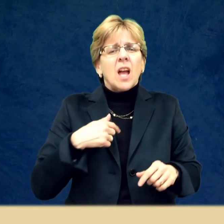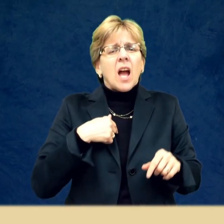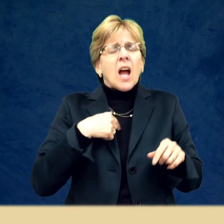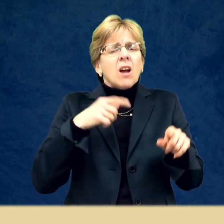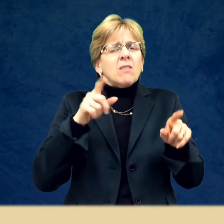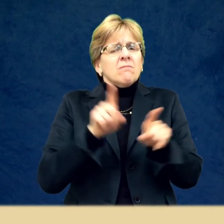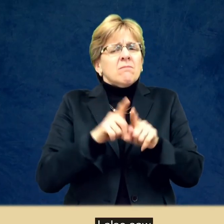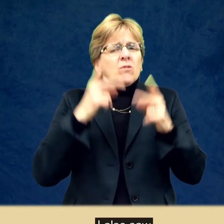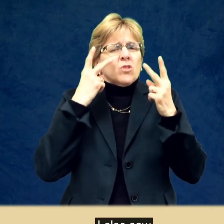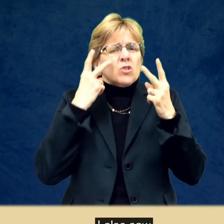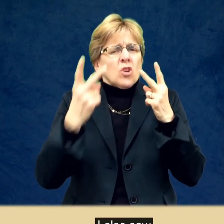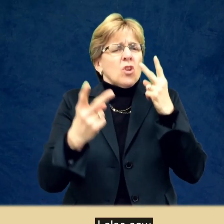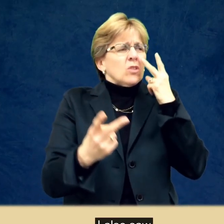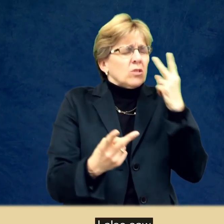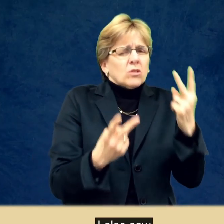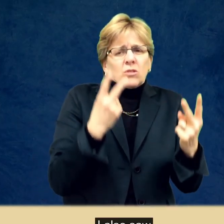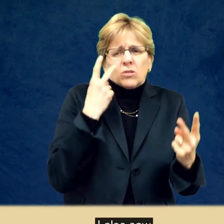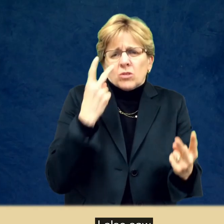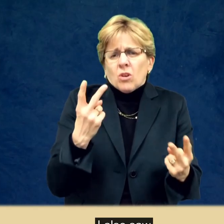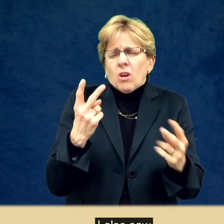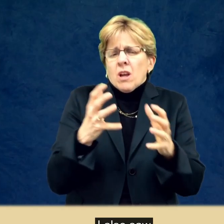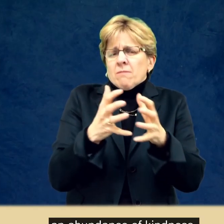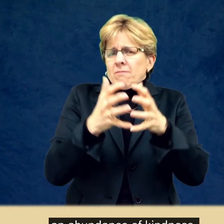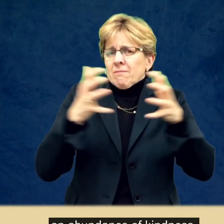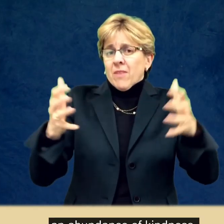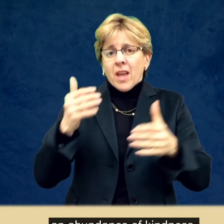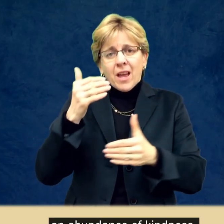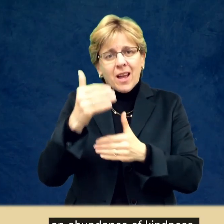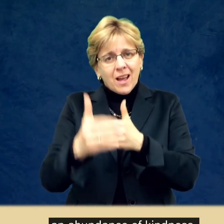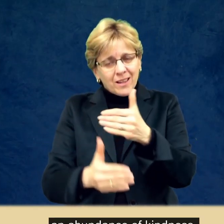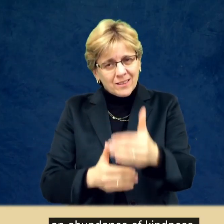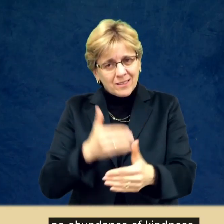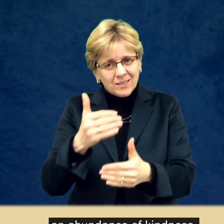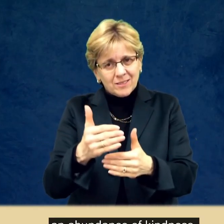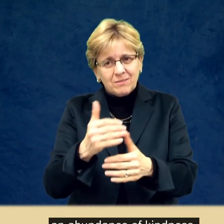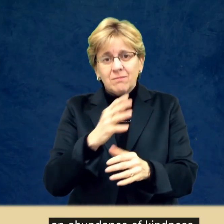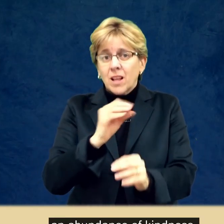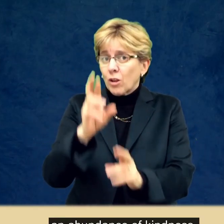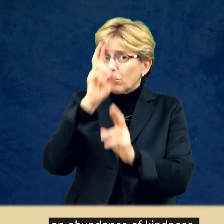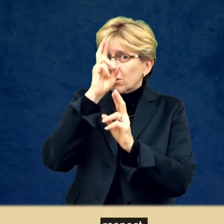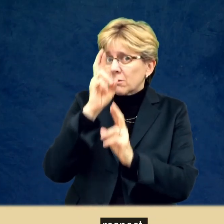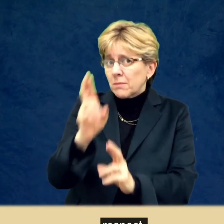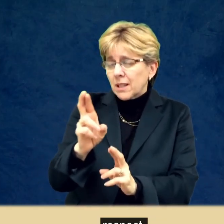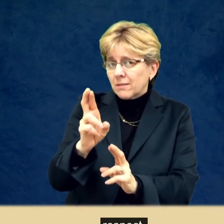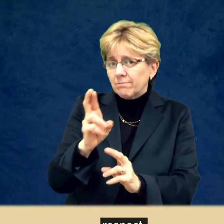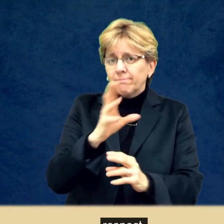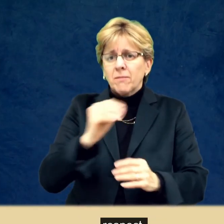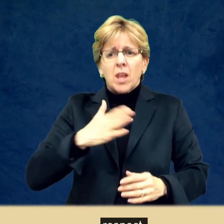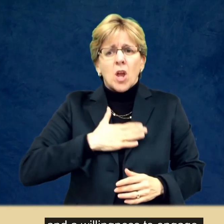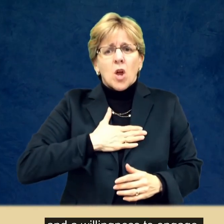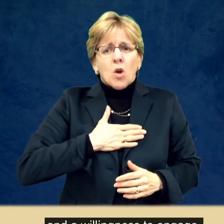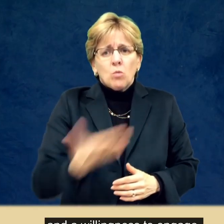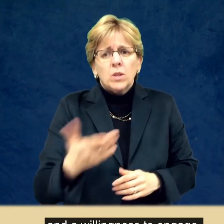I also saw an abundance of kindness, respect, and a willingness